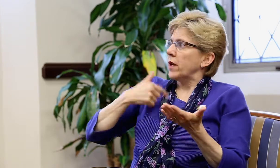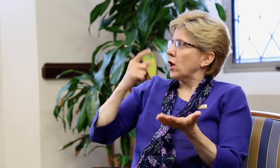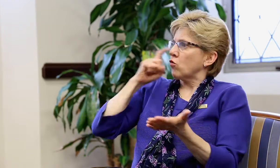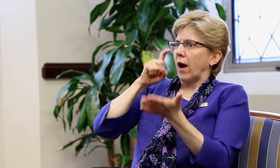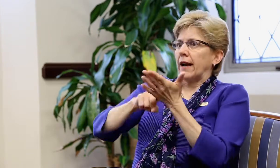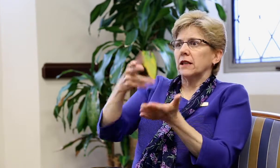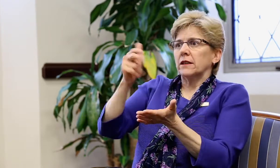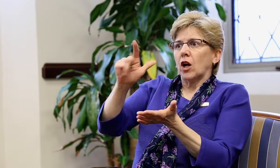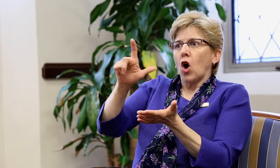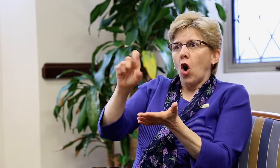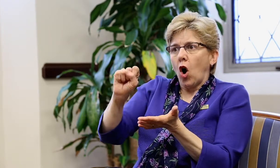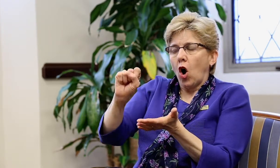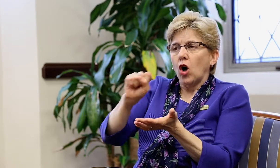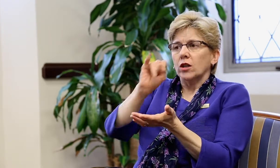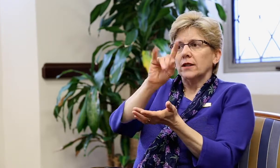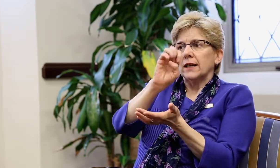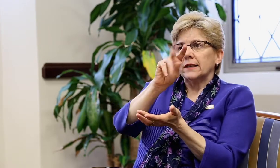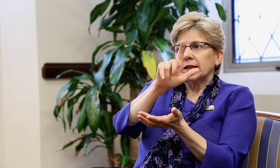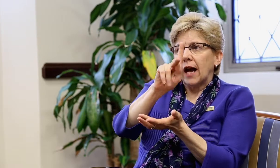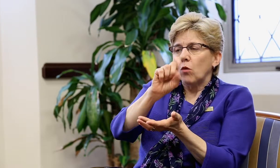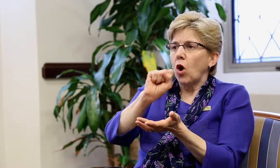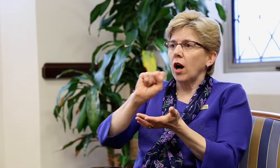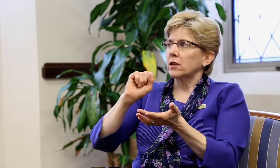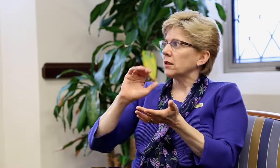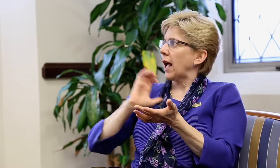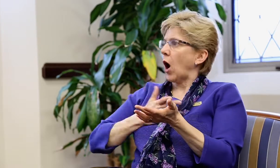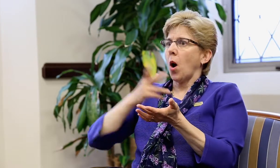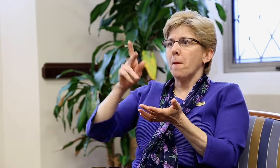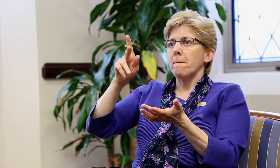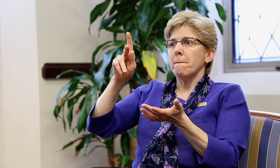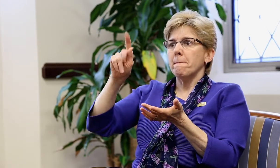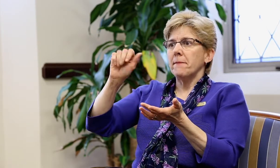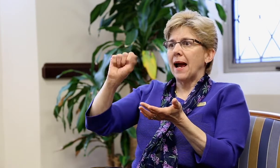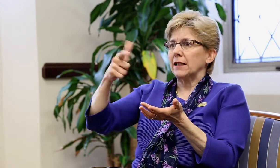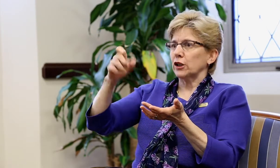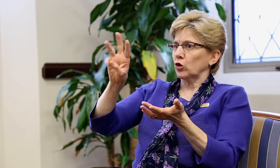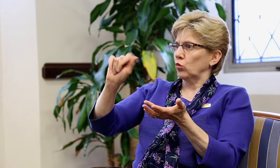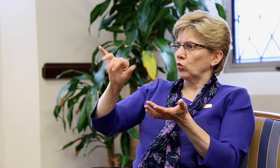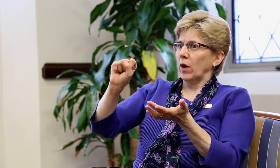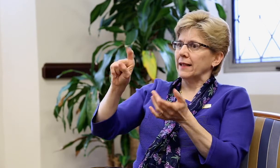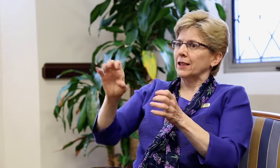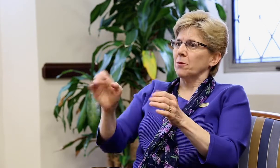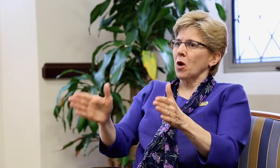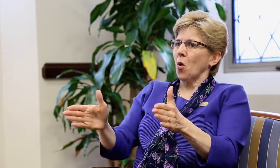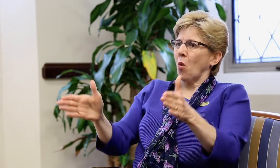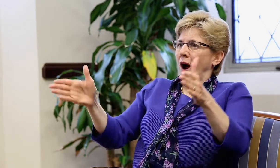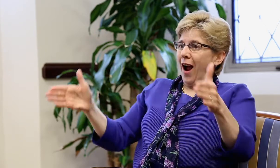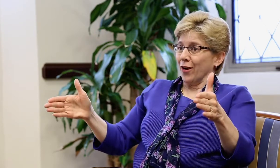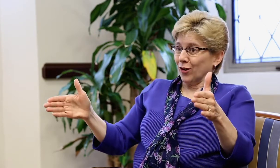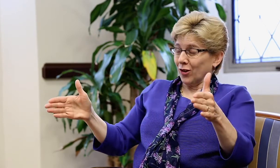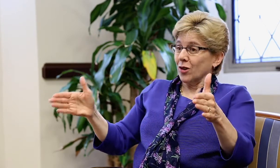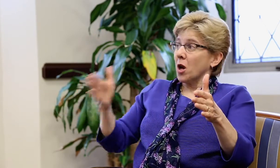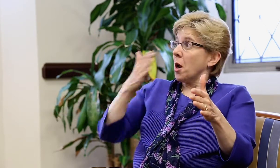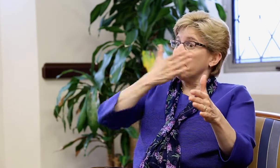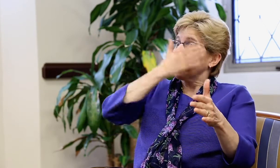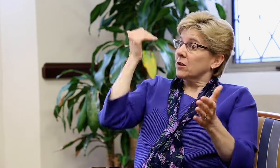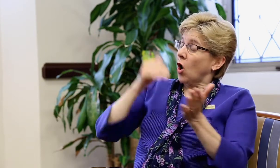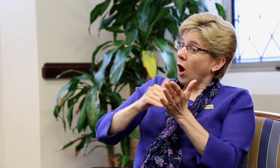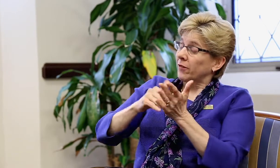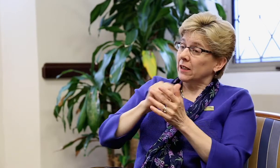required. So we recognize that within hallways and sidewalks, our passageways need to be a bit wider to allow for that. Because